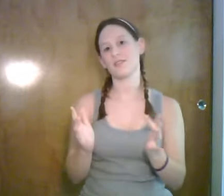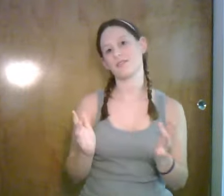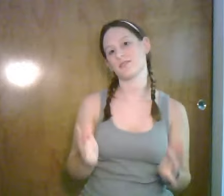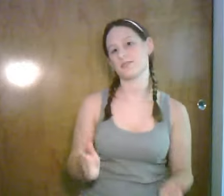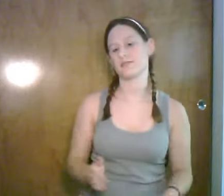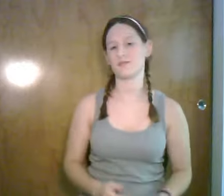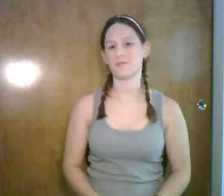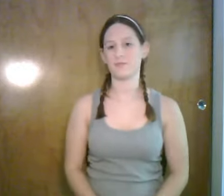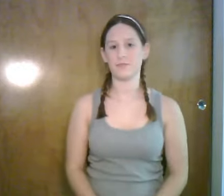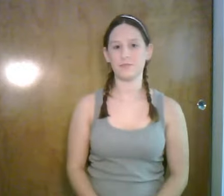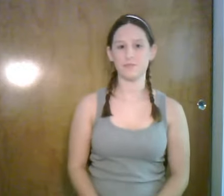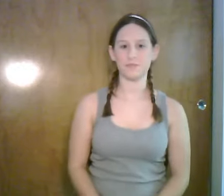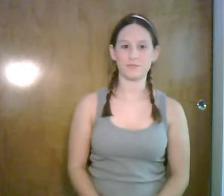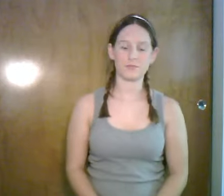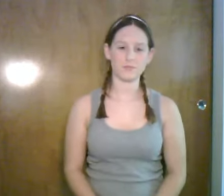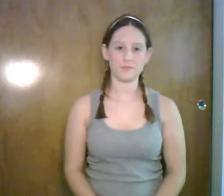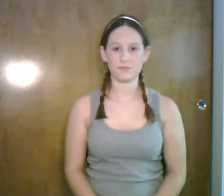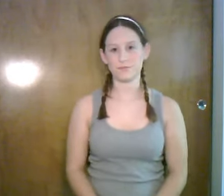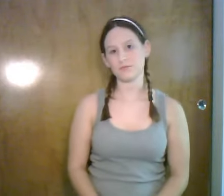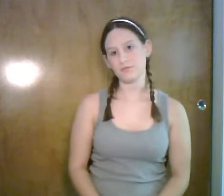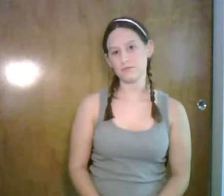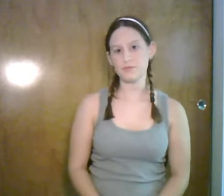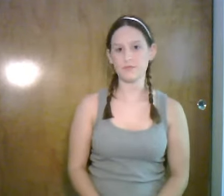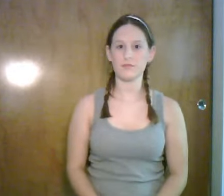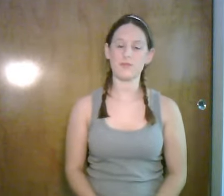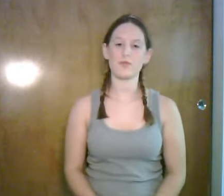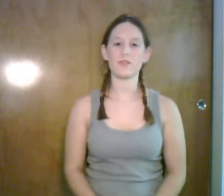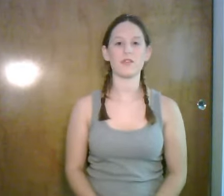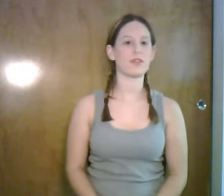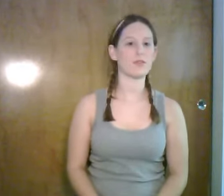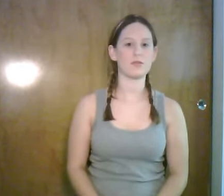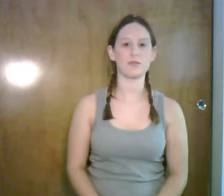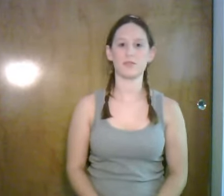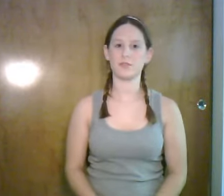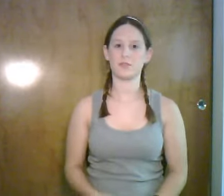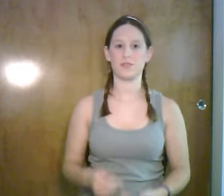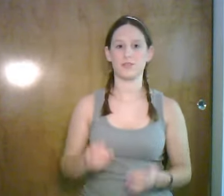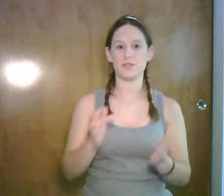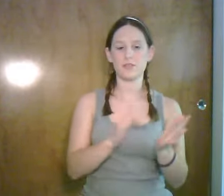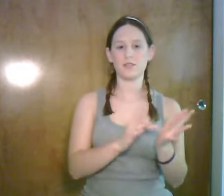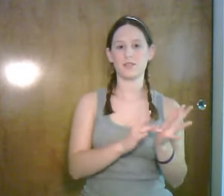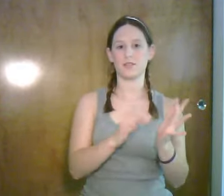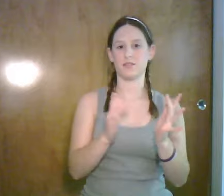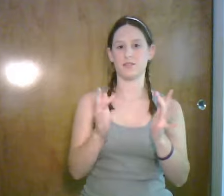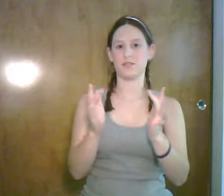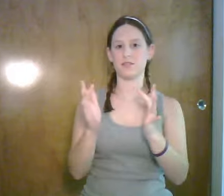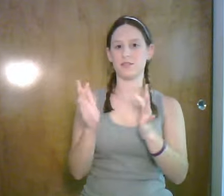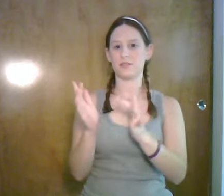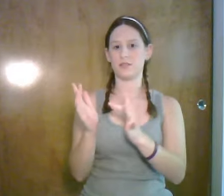oh, Jesus